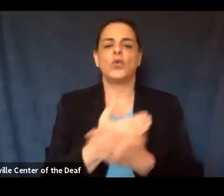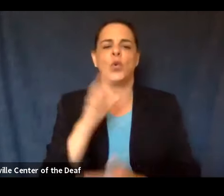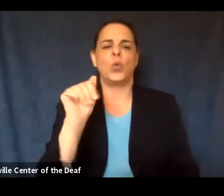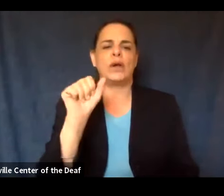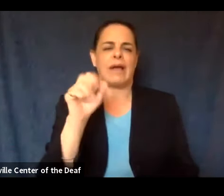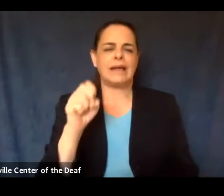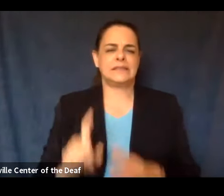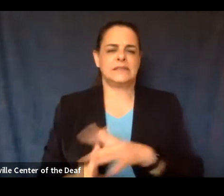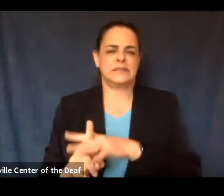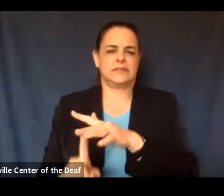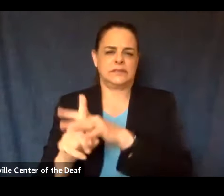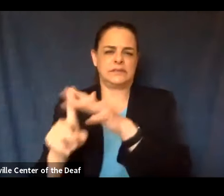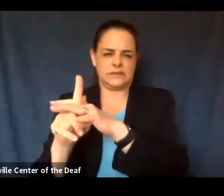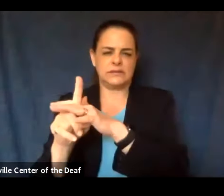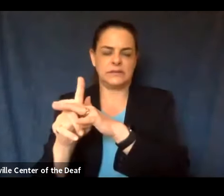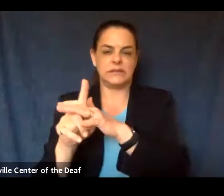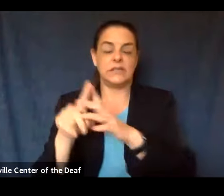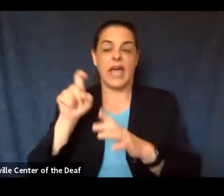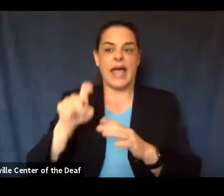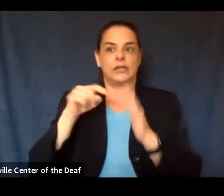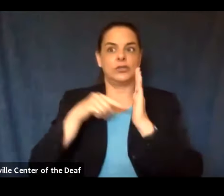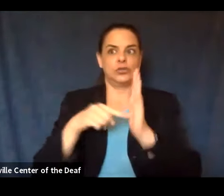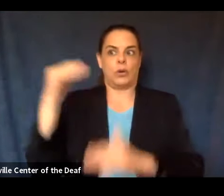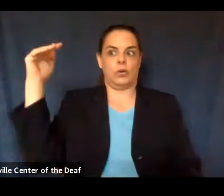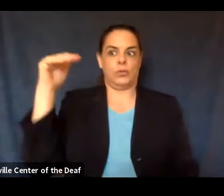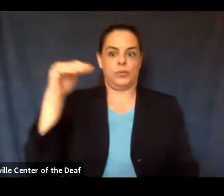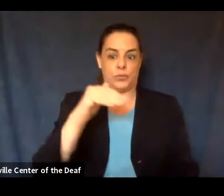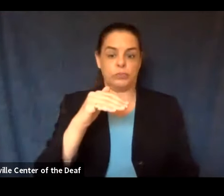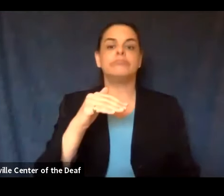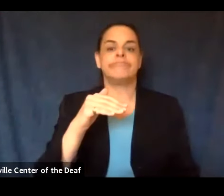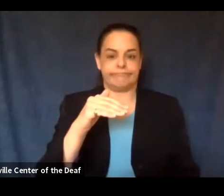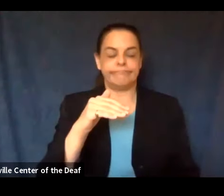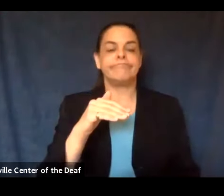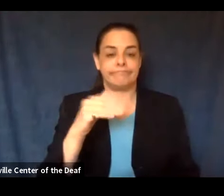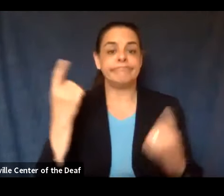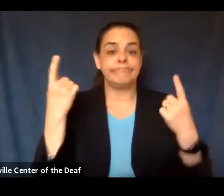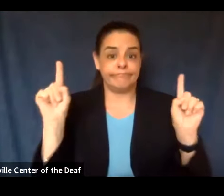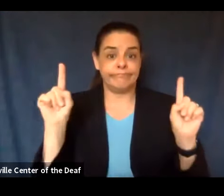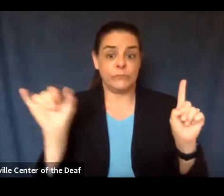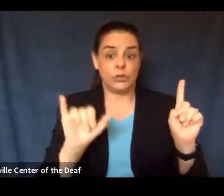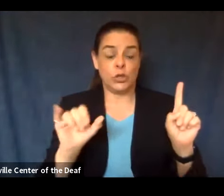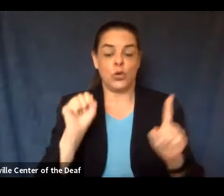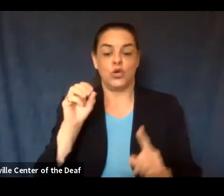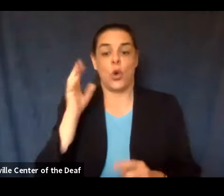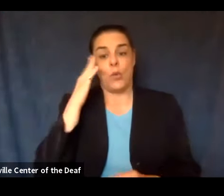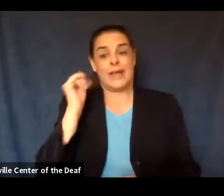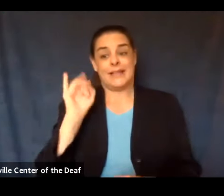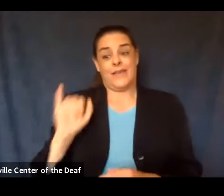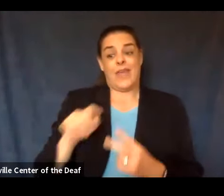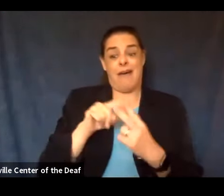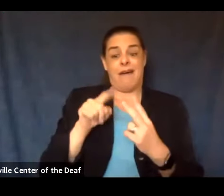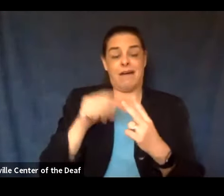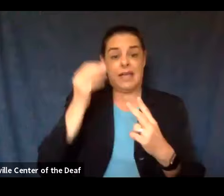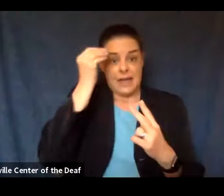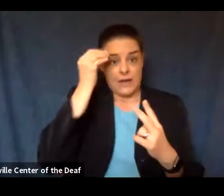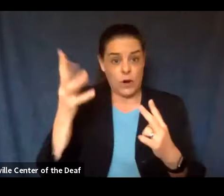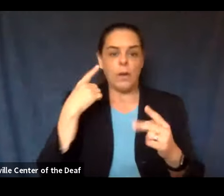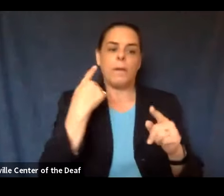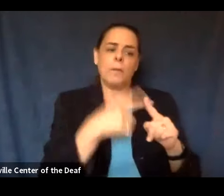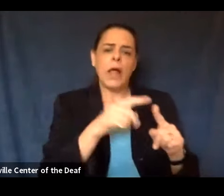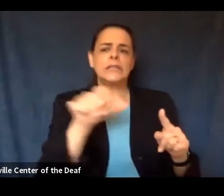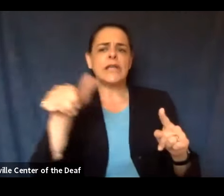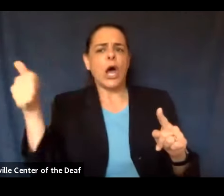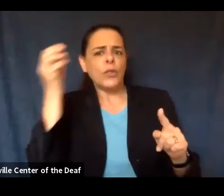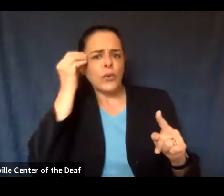prevalence of disease in our community, and we were able to demonstrate that as well. And so based on those 2 pieces of data, in conjunction with other data,